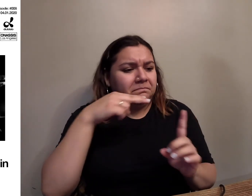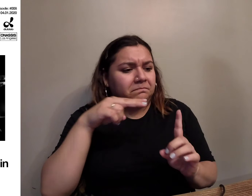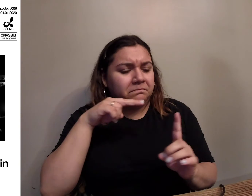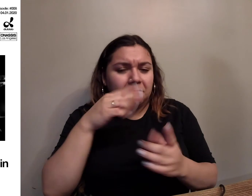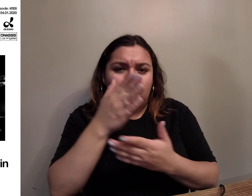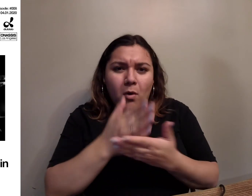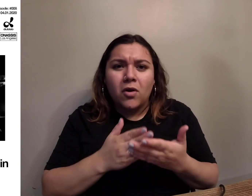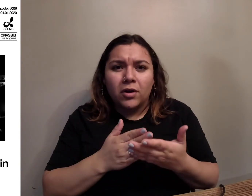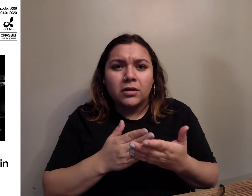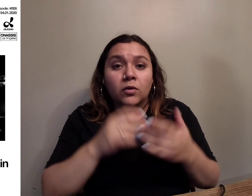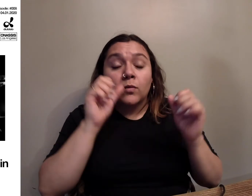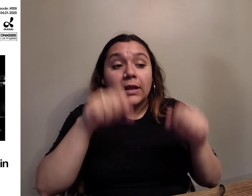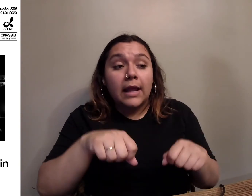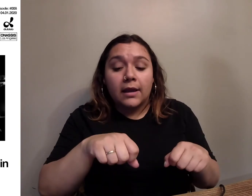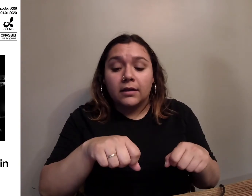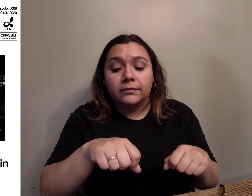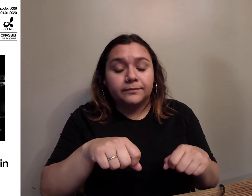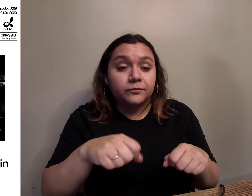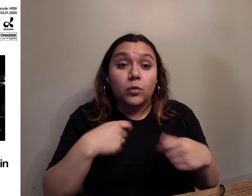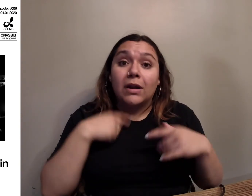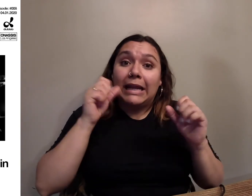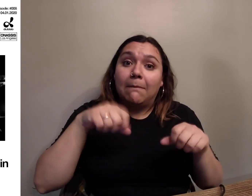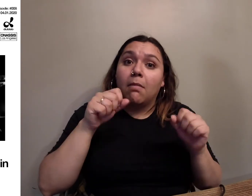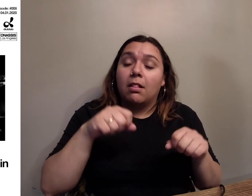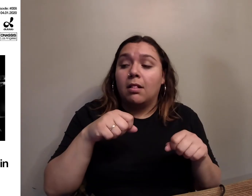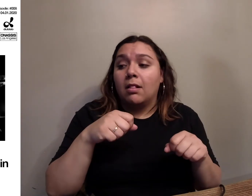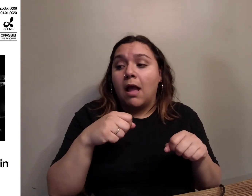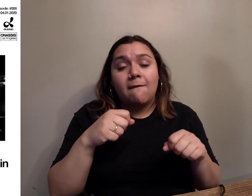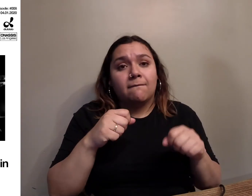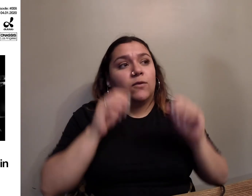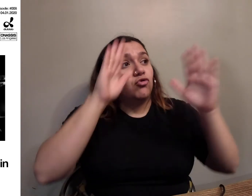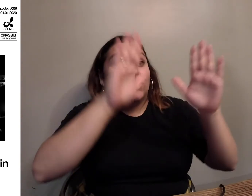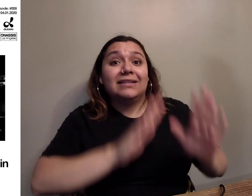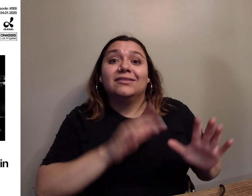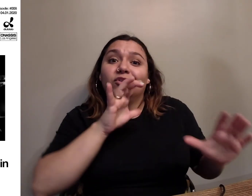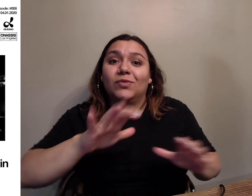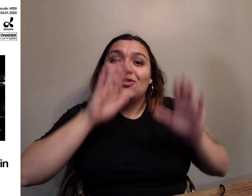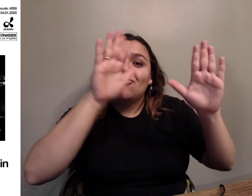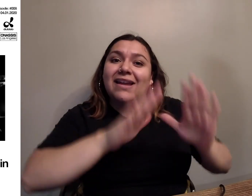that we're capable of something like greatness. Neither